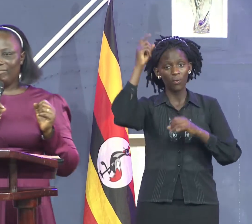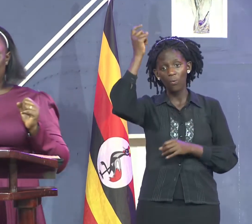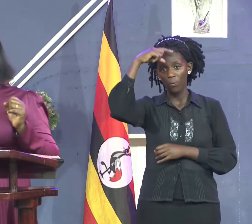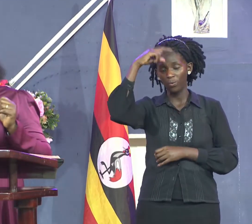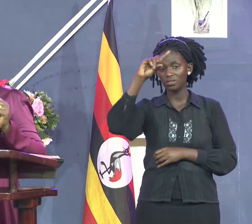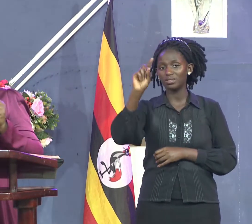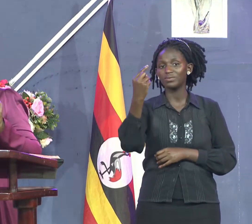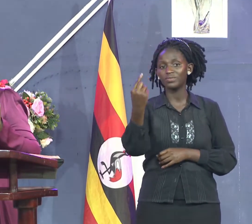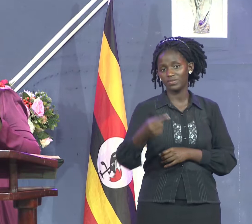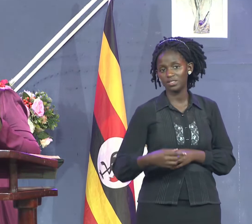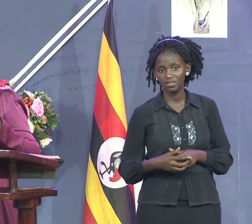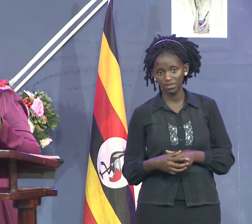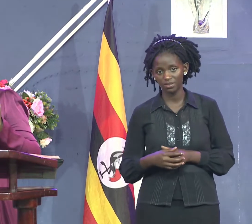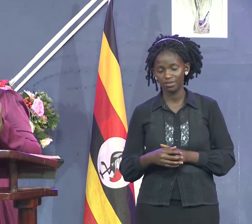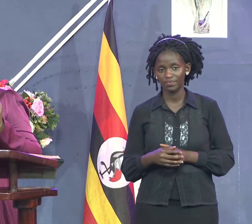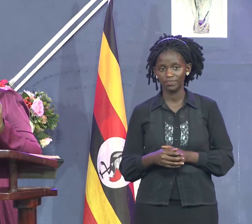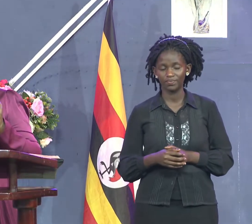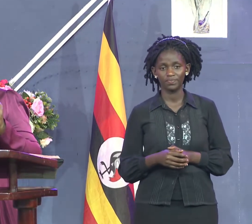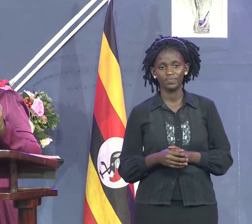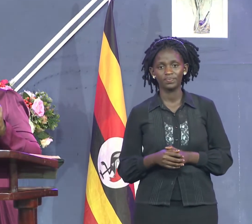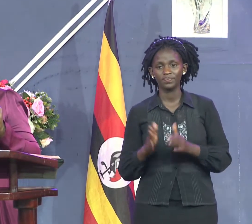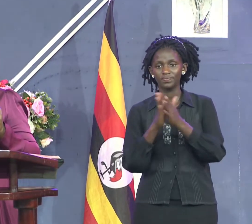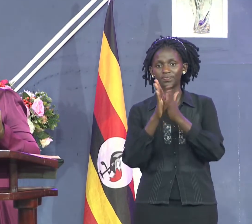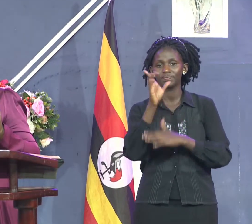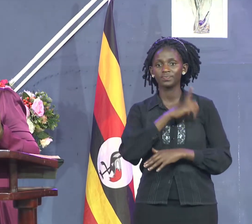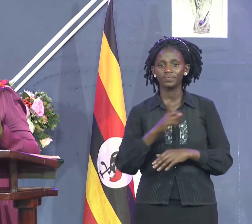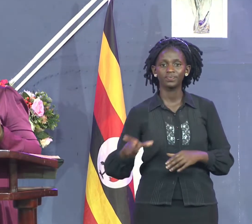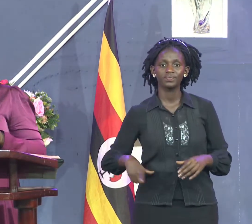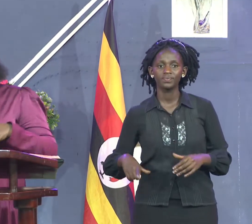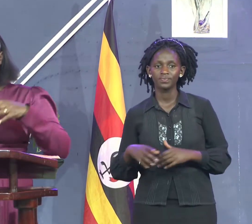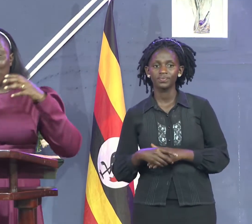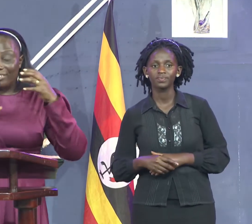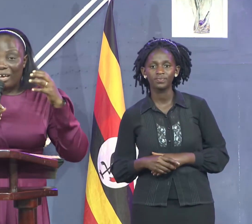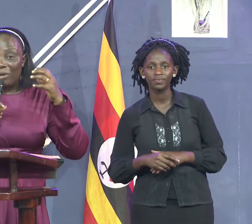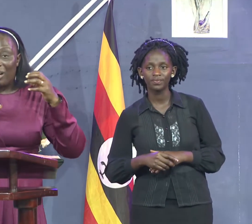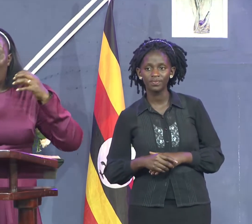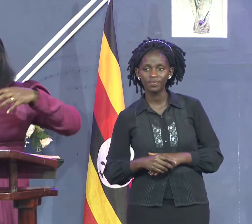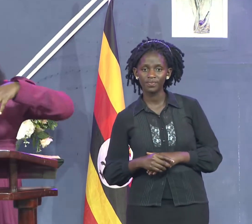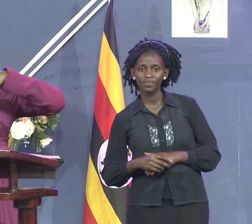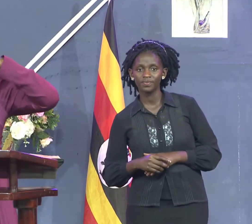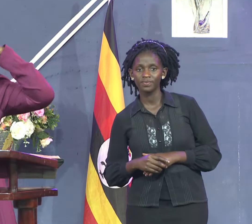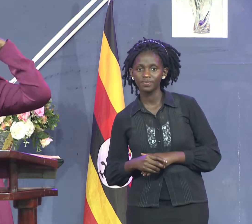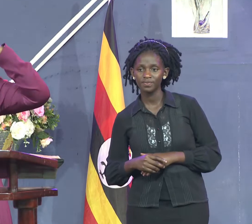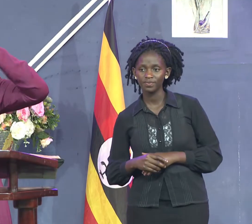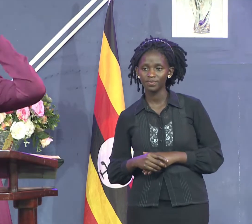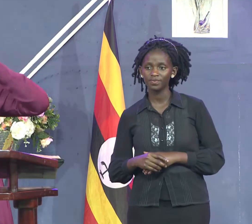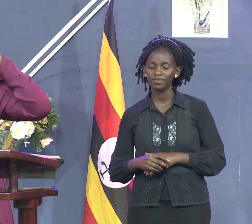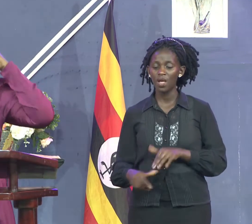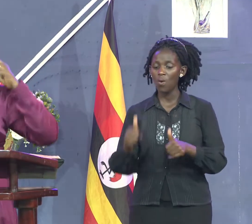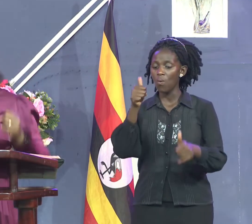have to first seek for wisdom. Praise the Lord. Gono kulizama ago